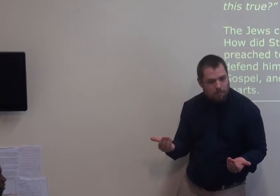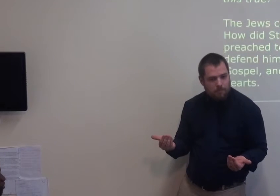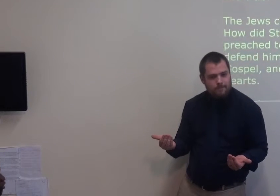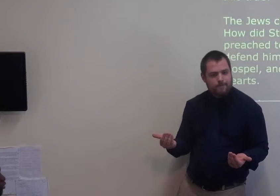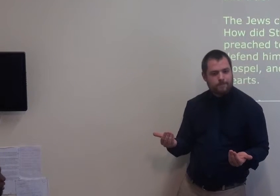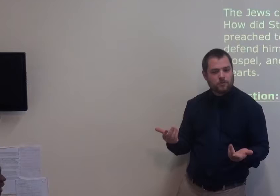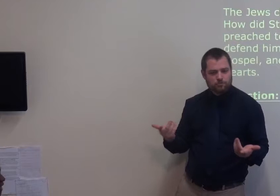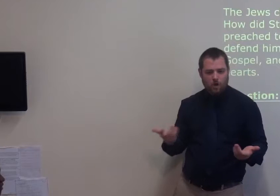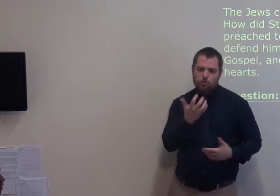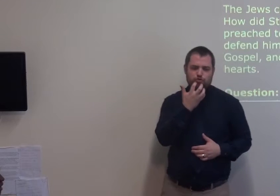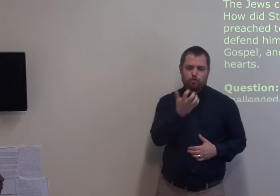The Jews challenged Stephen.